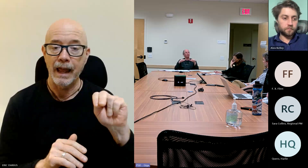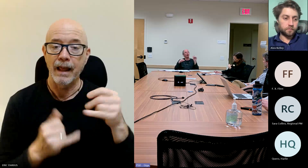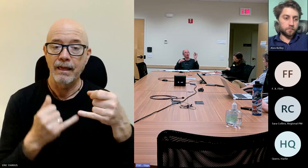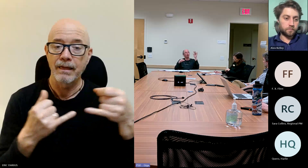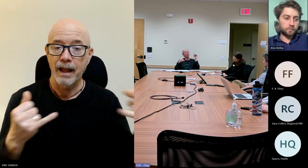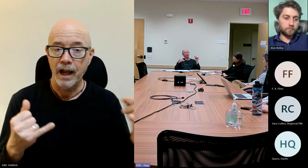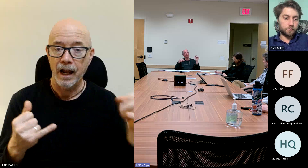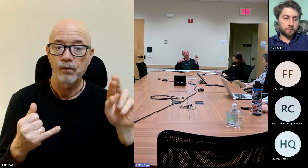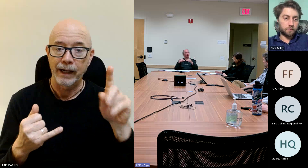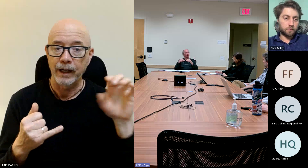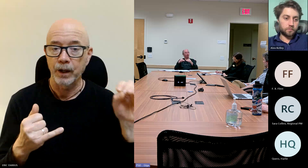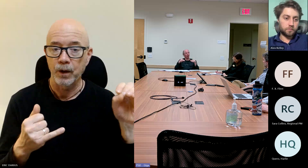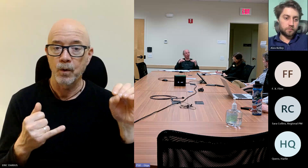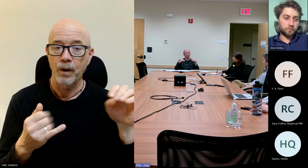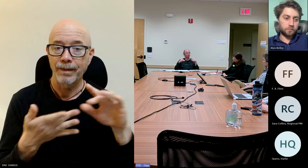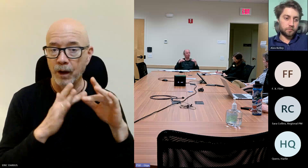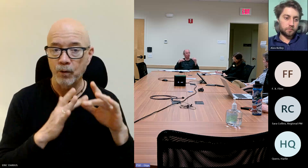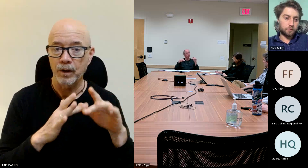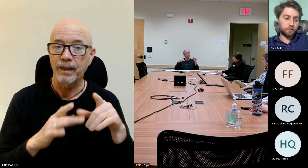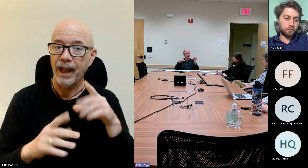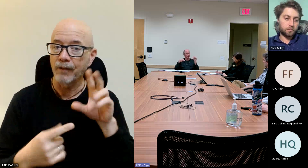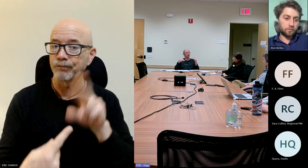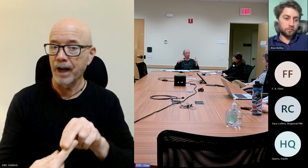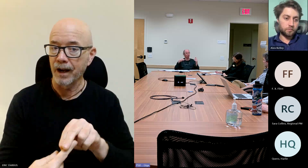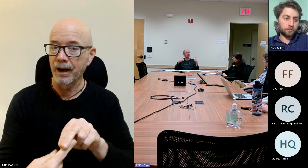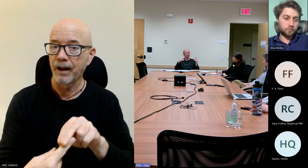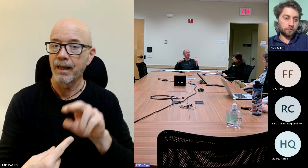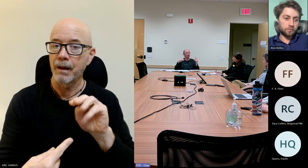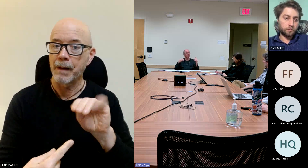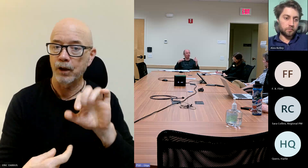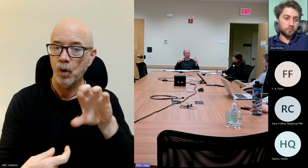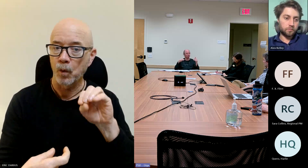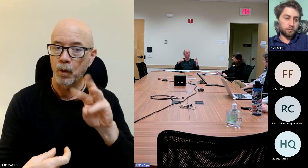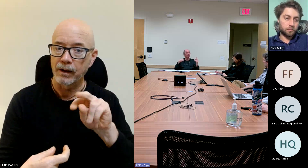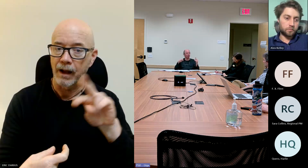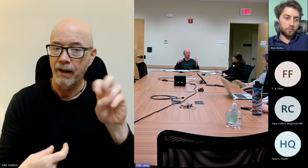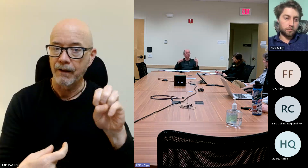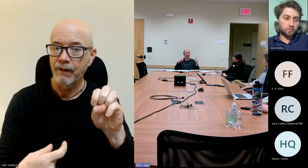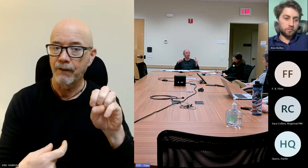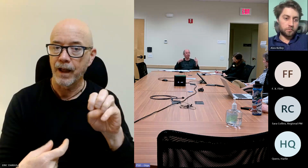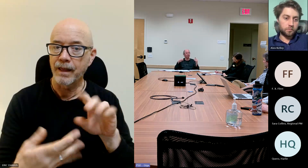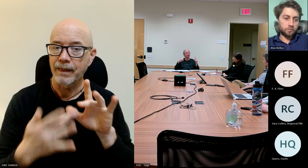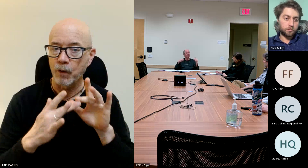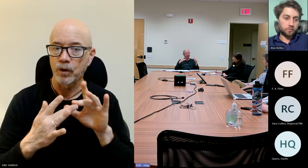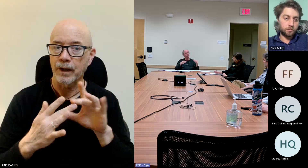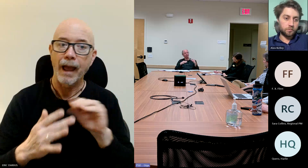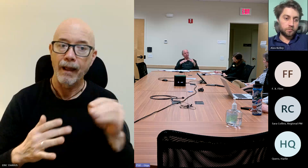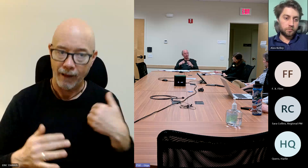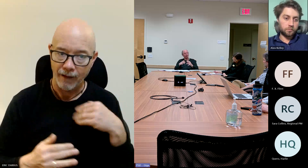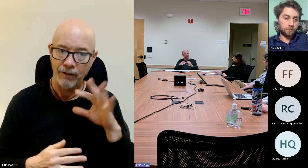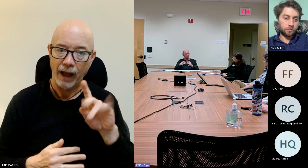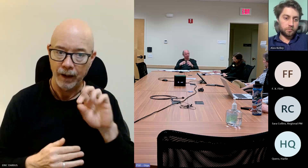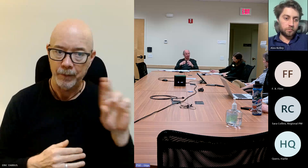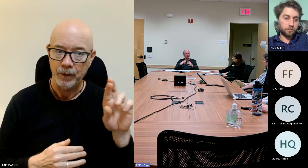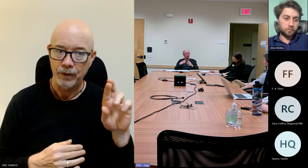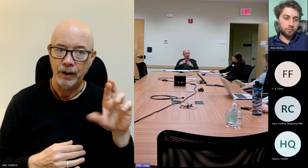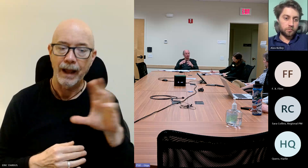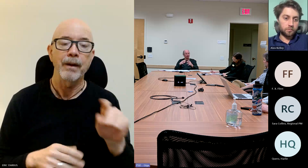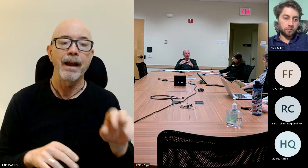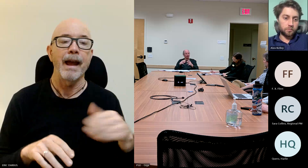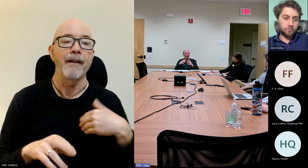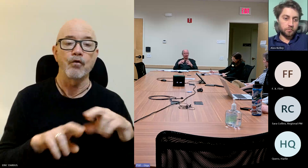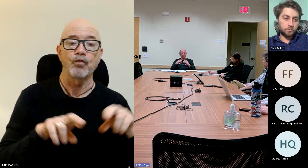utilizes that microwave network for long haul, but also has fiber, media diversity. And then there's the regional